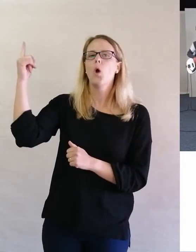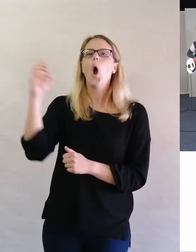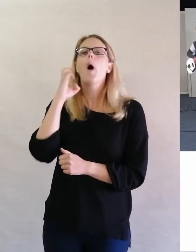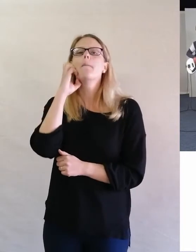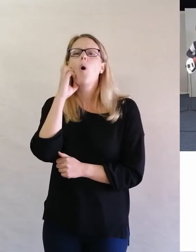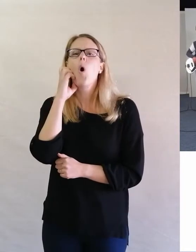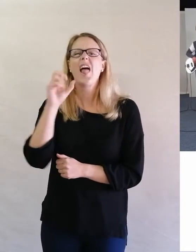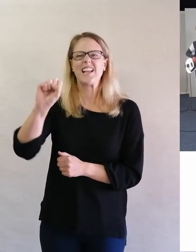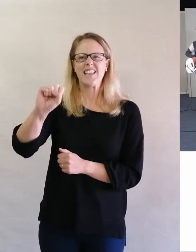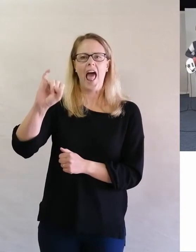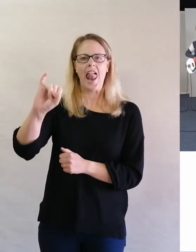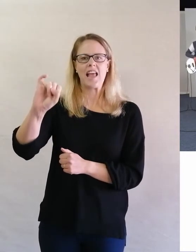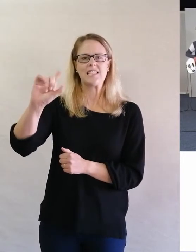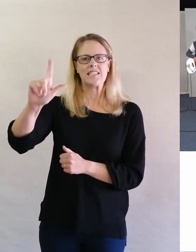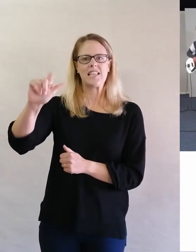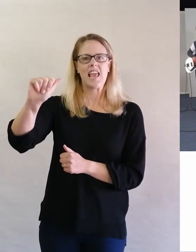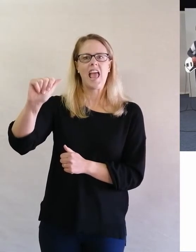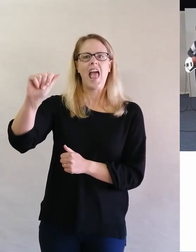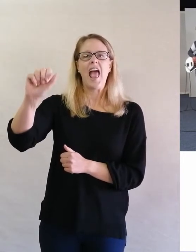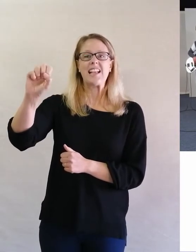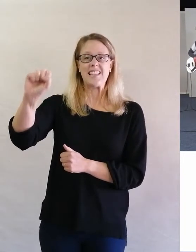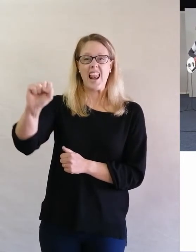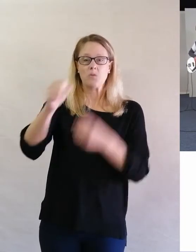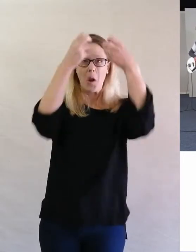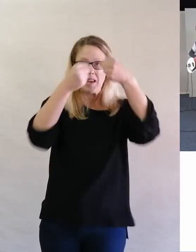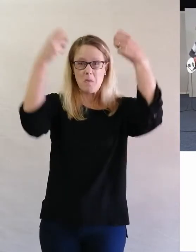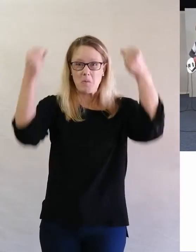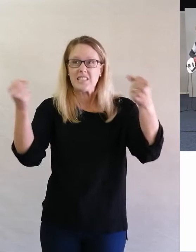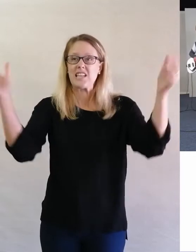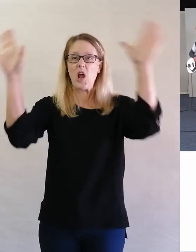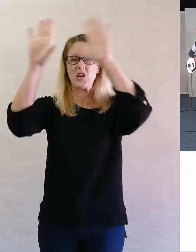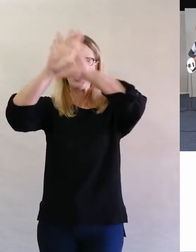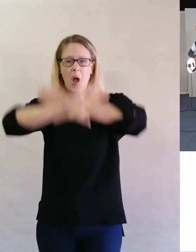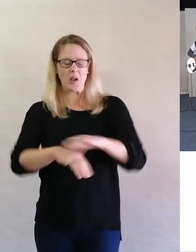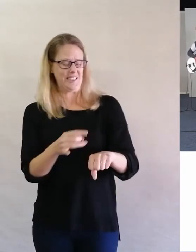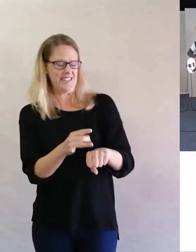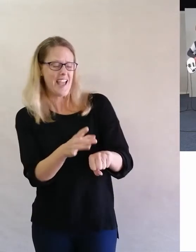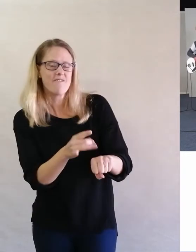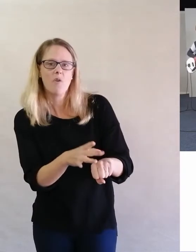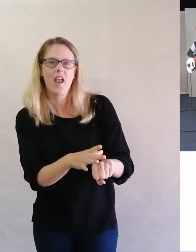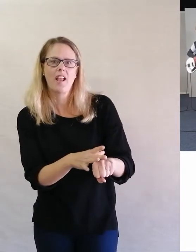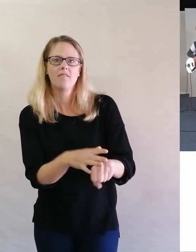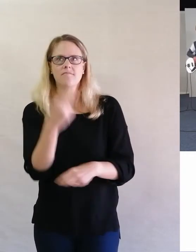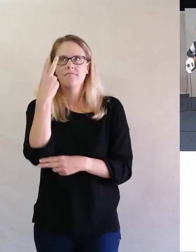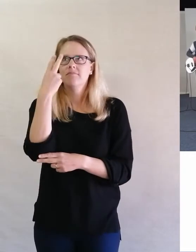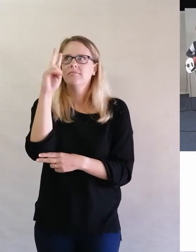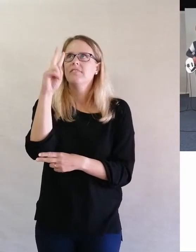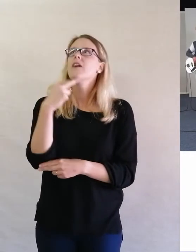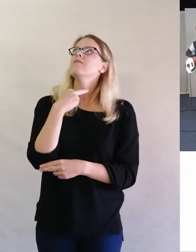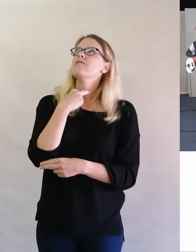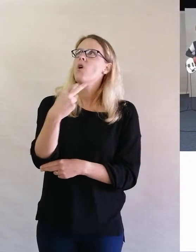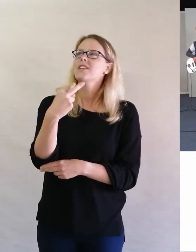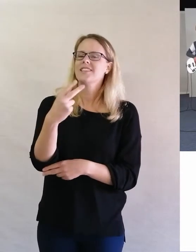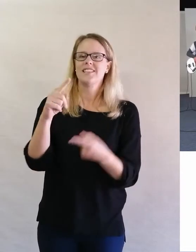Silas are in prison, in pitch blackness, hurting, and they lift up their voices and